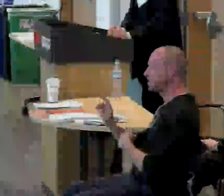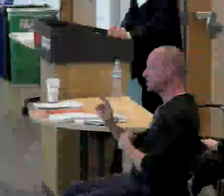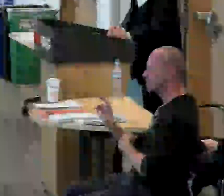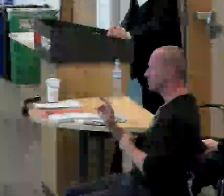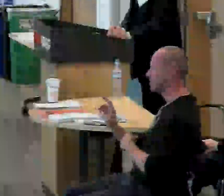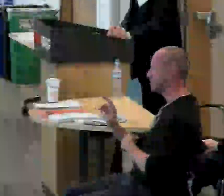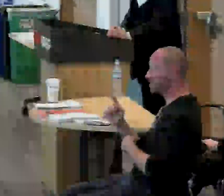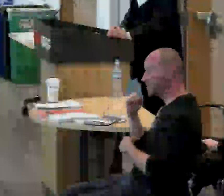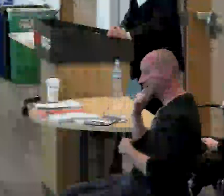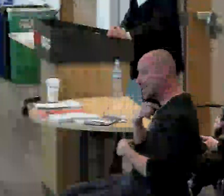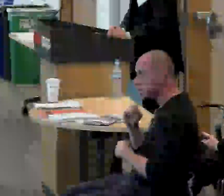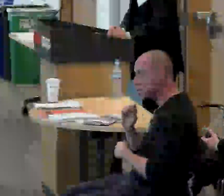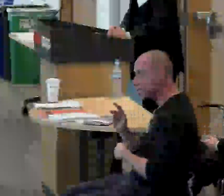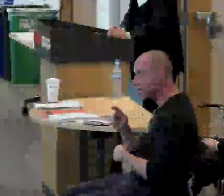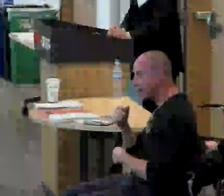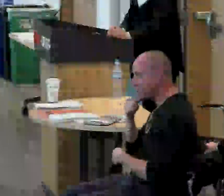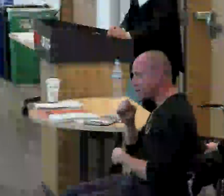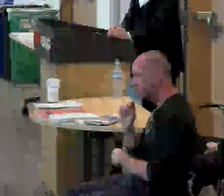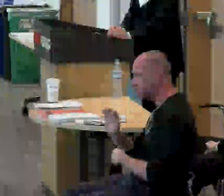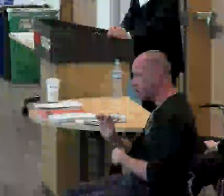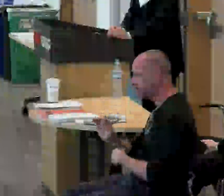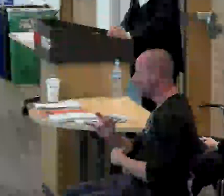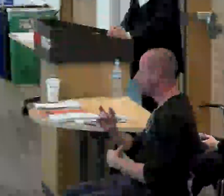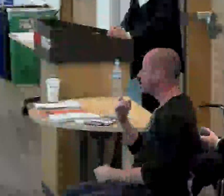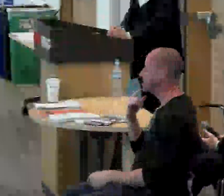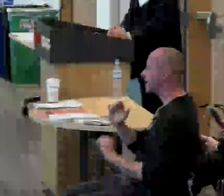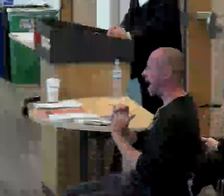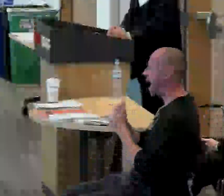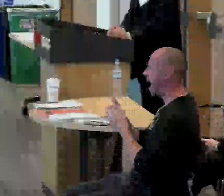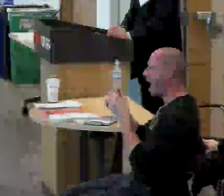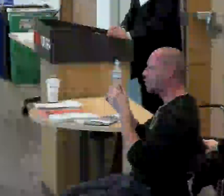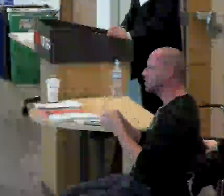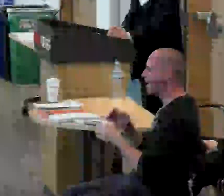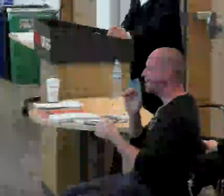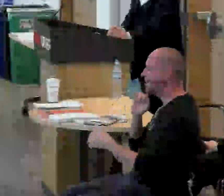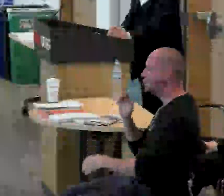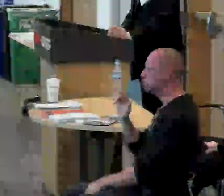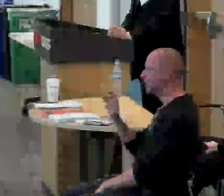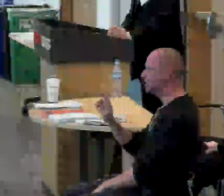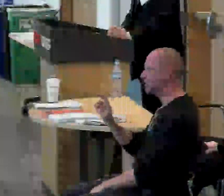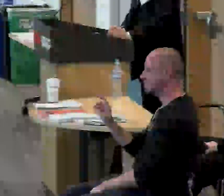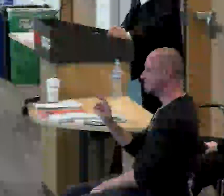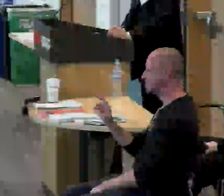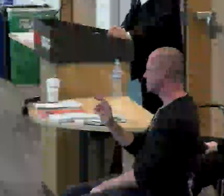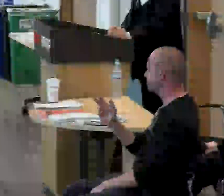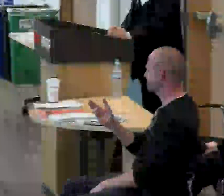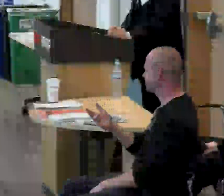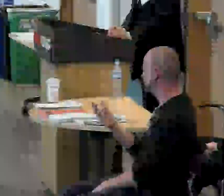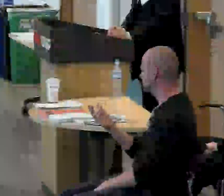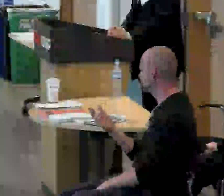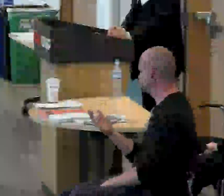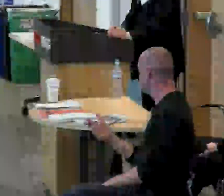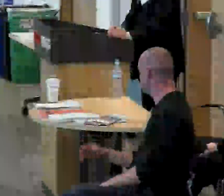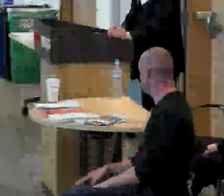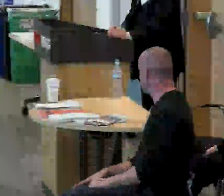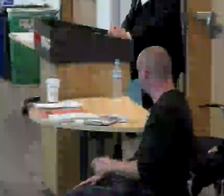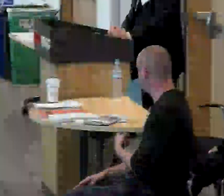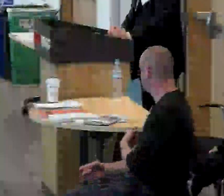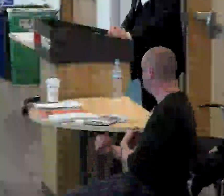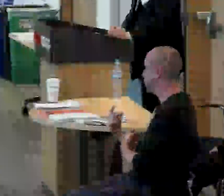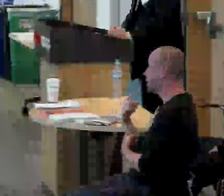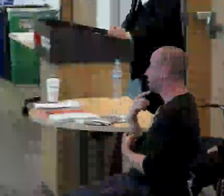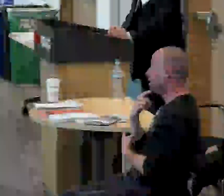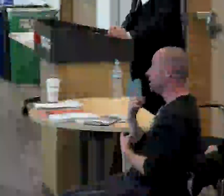Can everybody hear me okay? Yep. Okay. How did the age of 26 arbitrarily or not come up? How was that manifested?